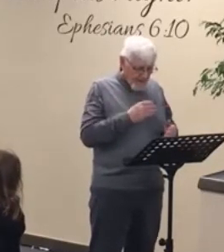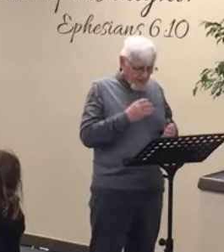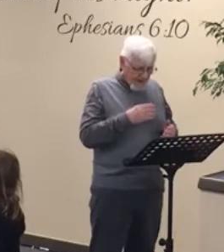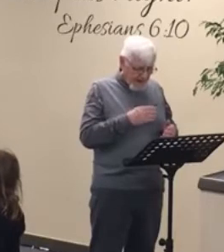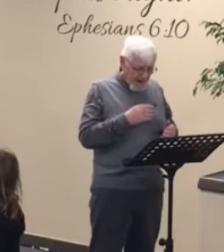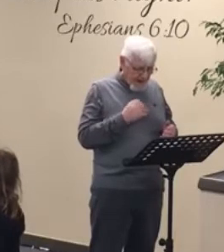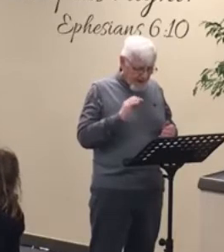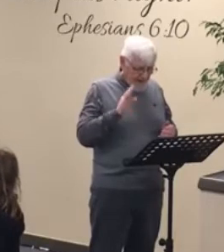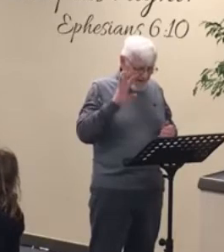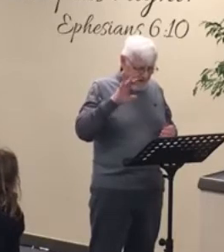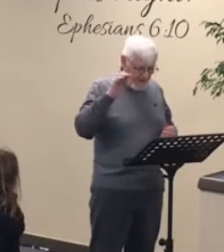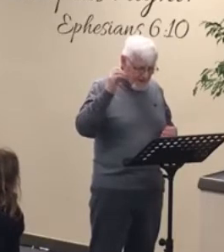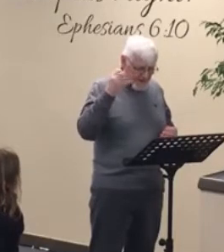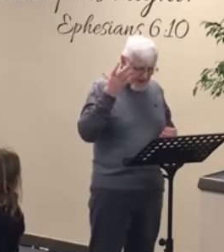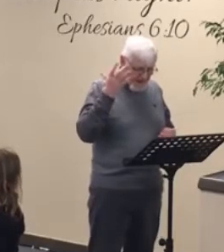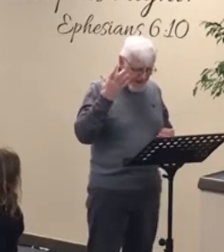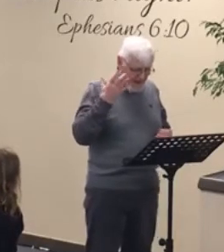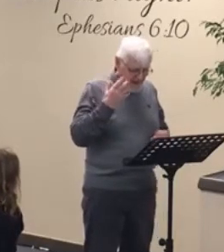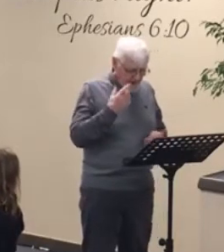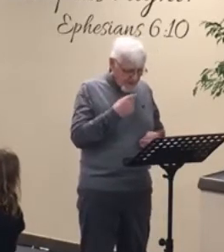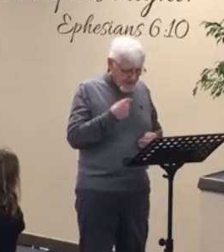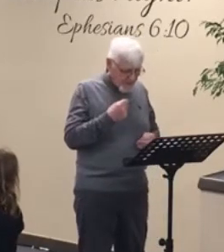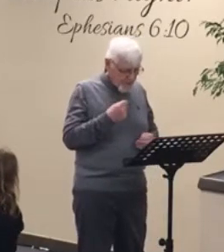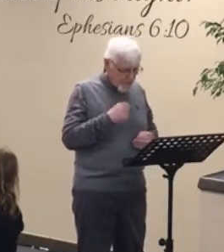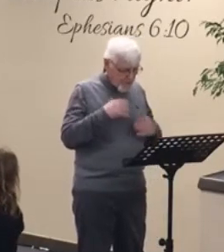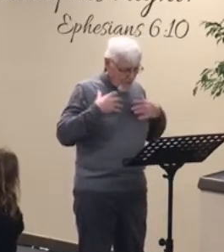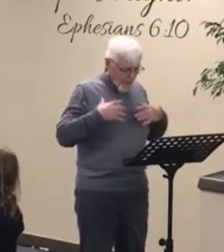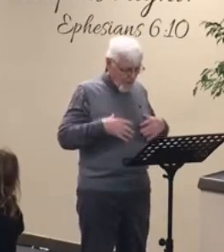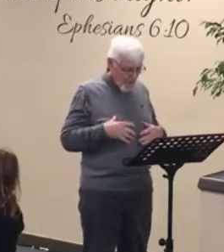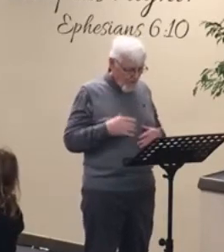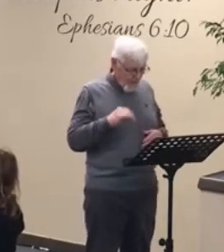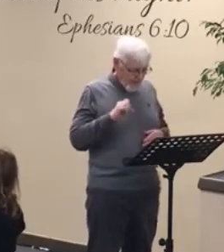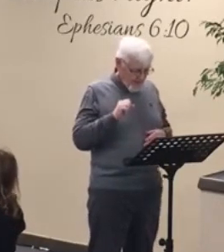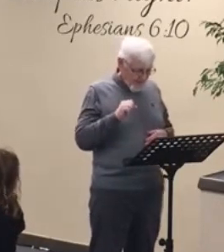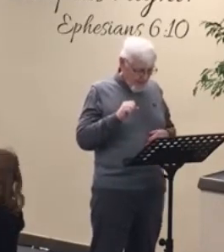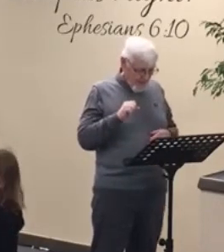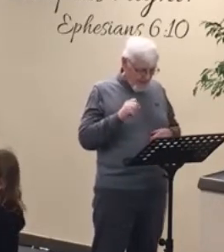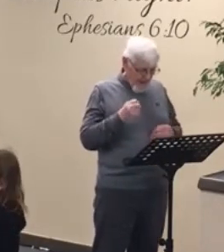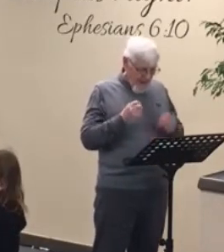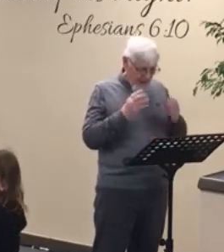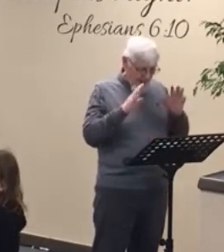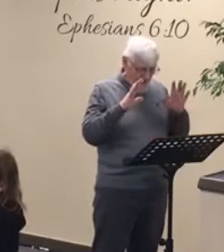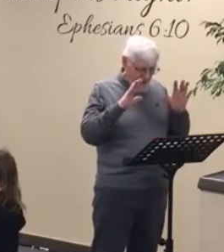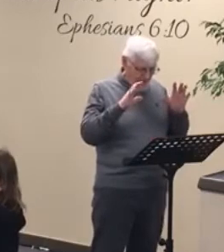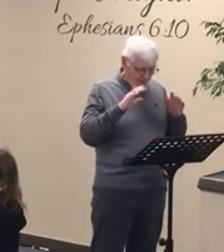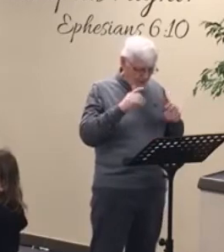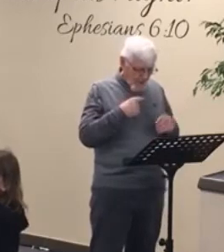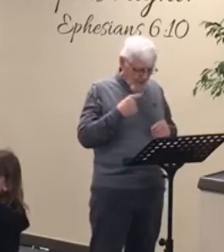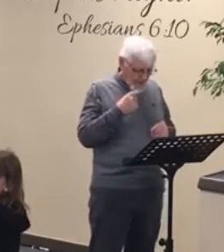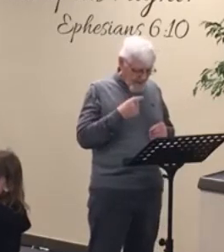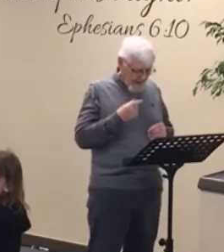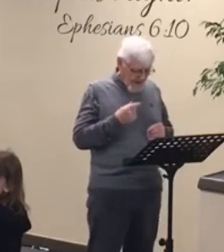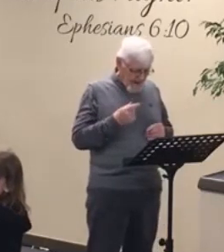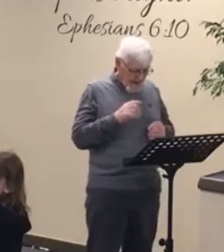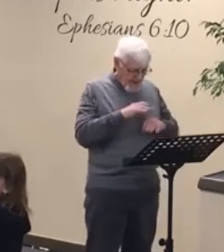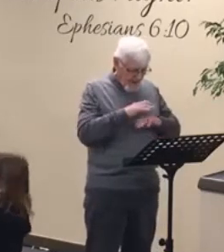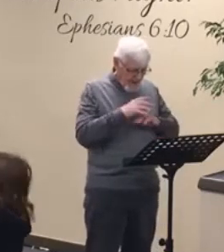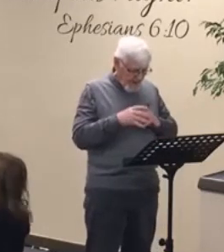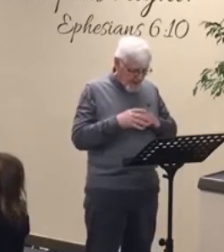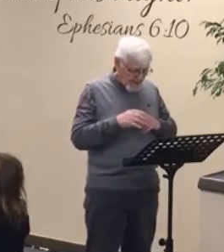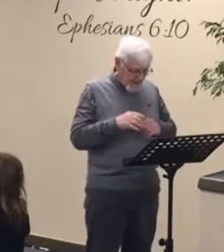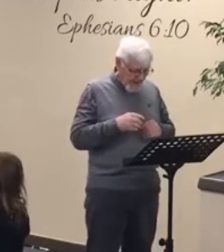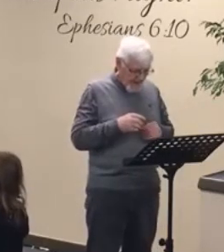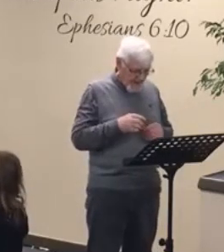oh, sing of his praise, whose throne is the light, whose head up